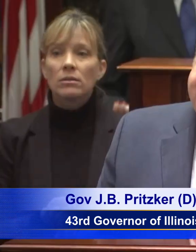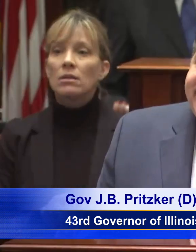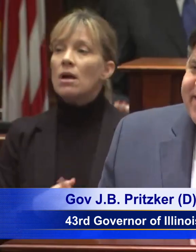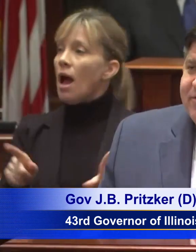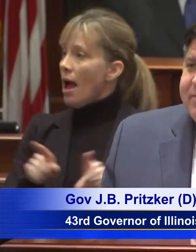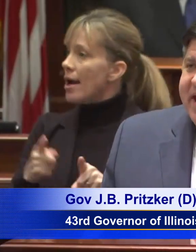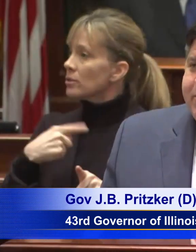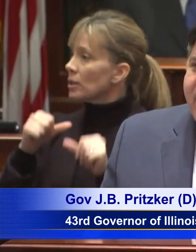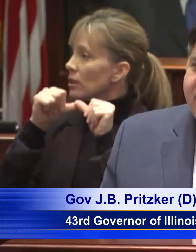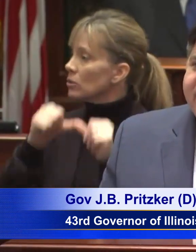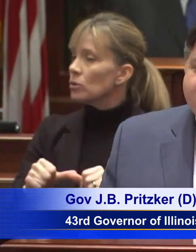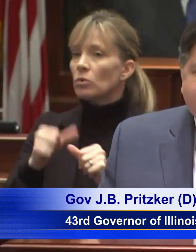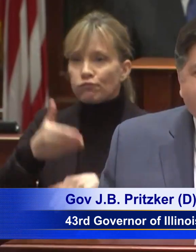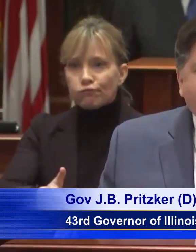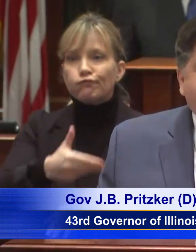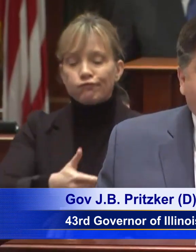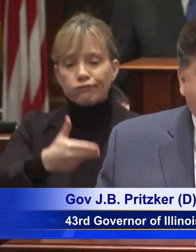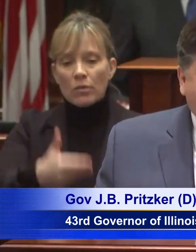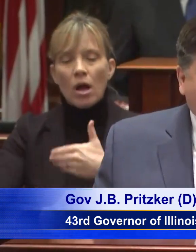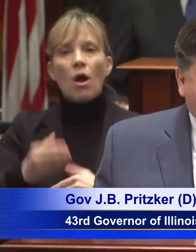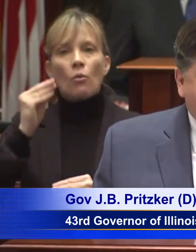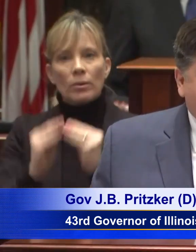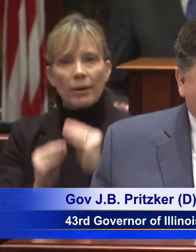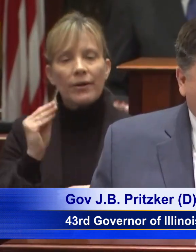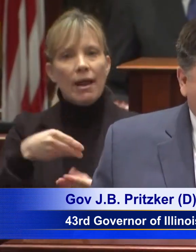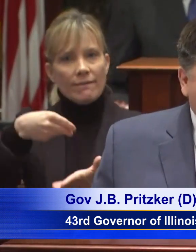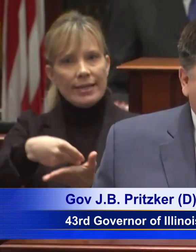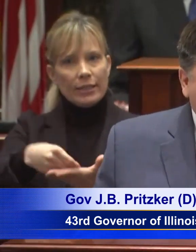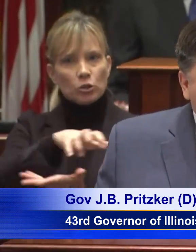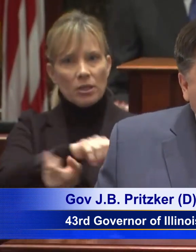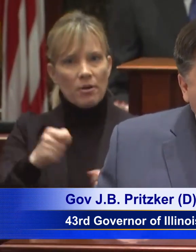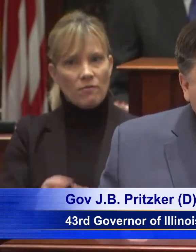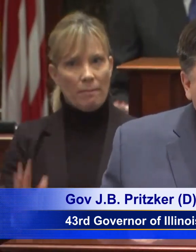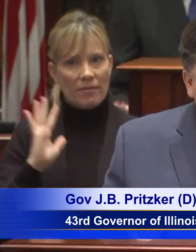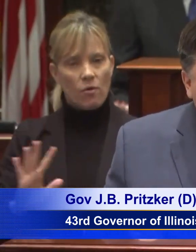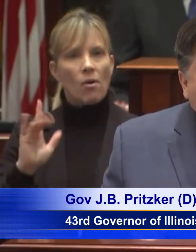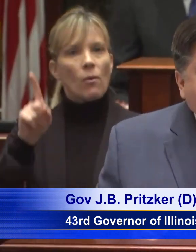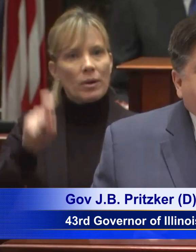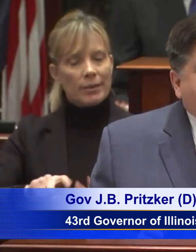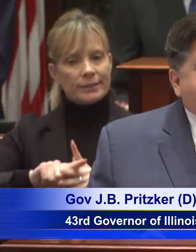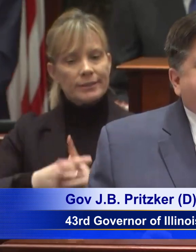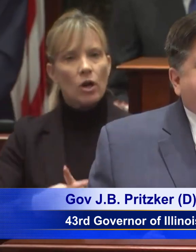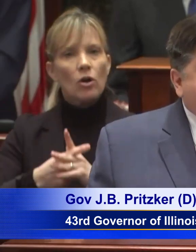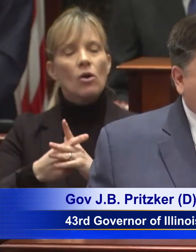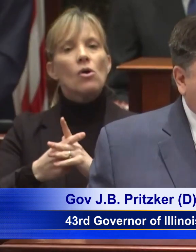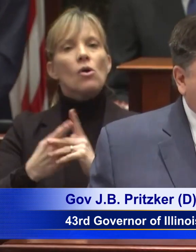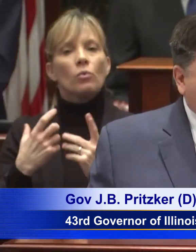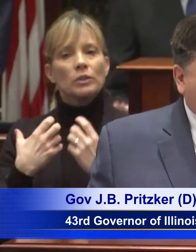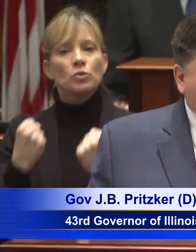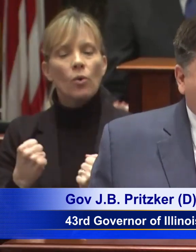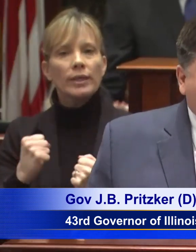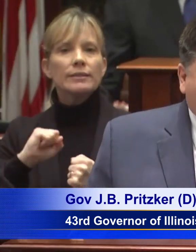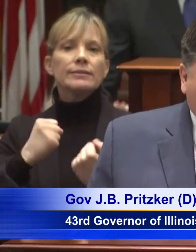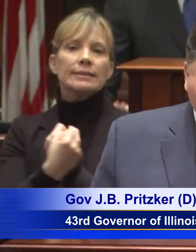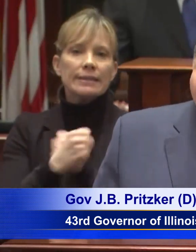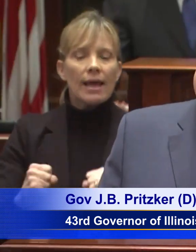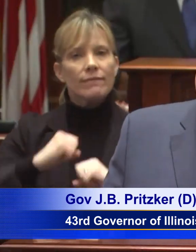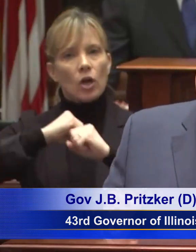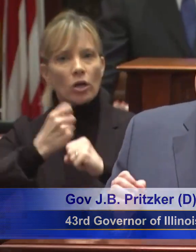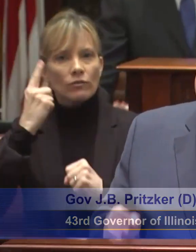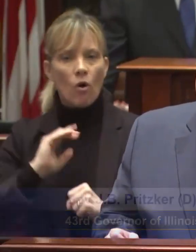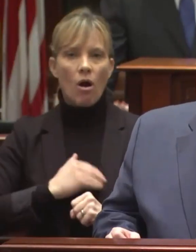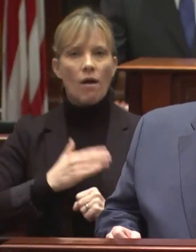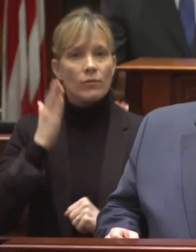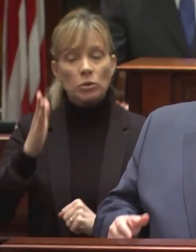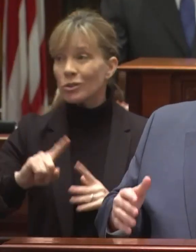As we continue to make progress repairing the financial damage of the past, we must begin restoring safeguards for our future.